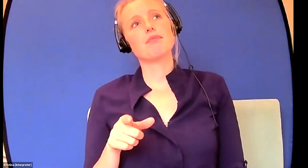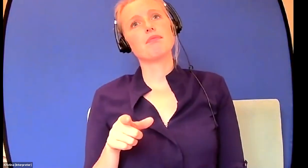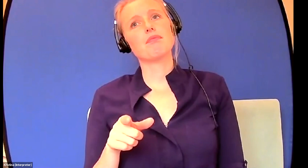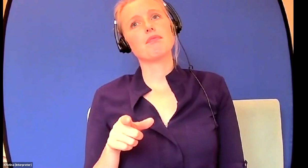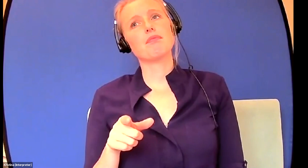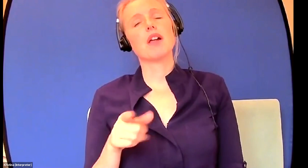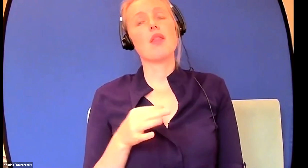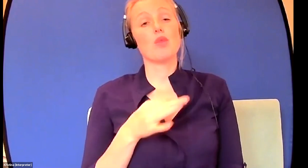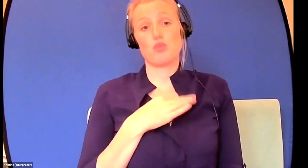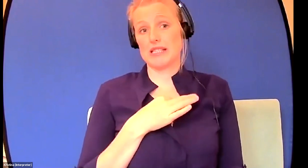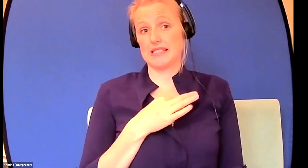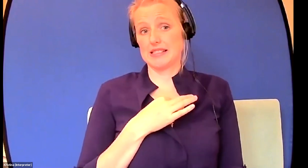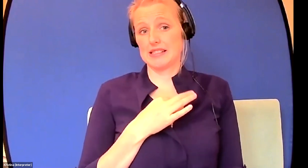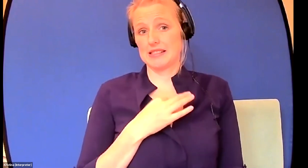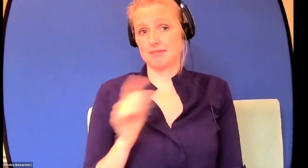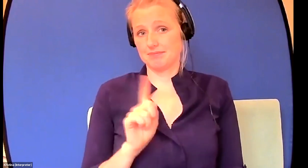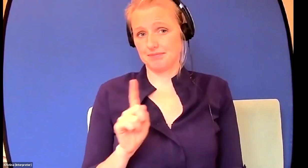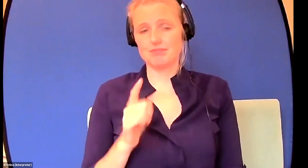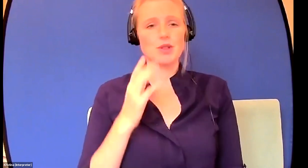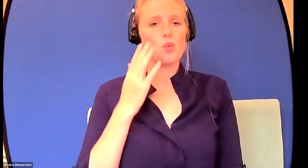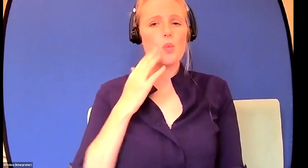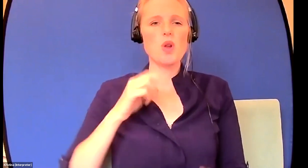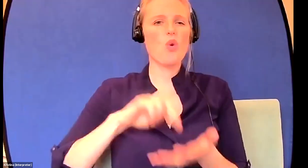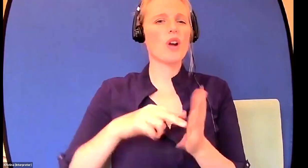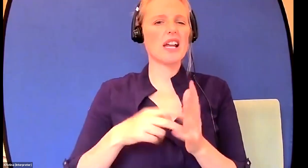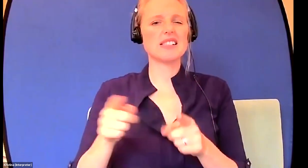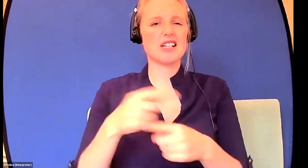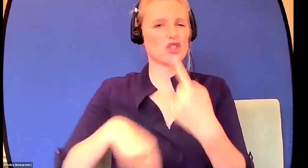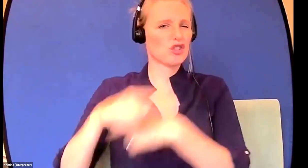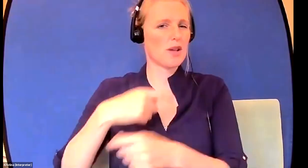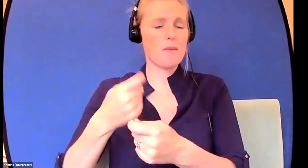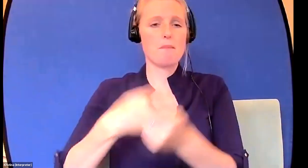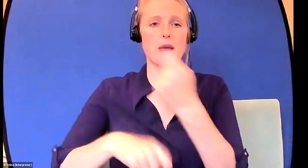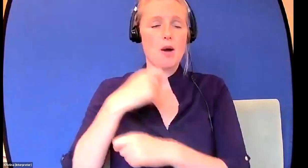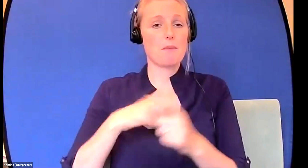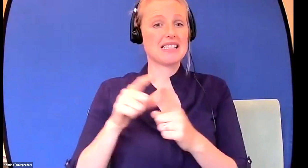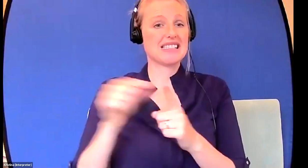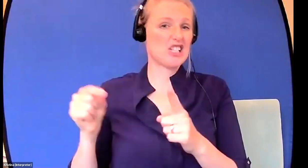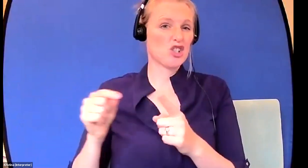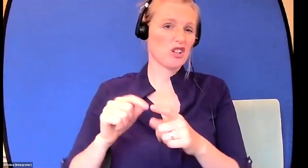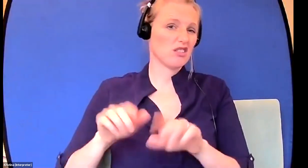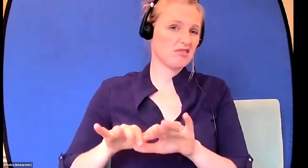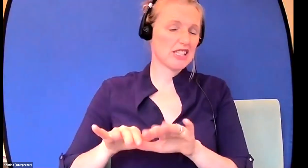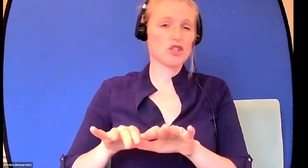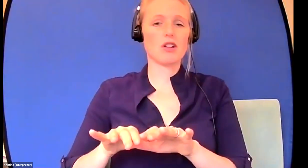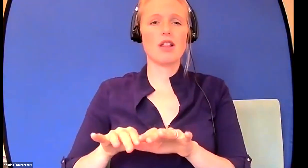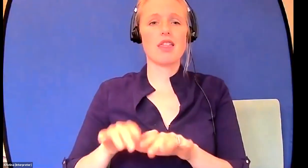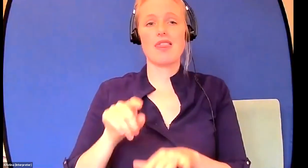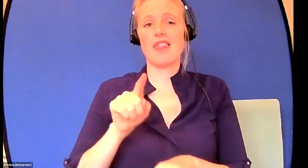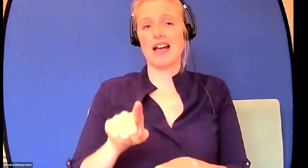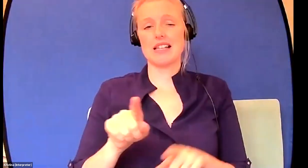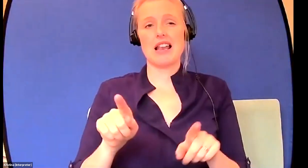The risk, of course, is when organizations digitize, that can then be used as a way to kind of substitute